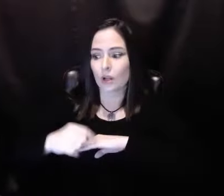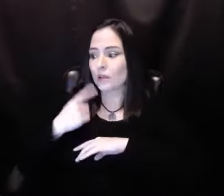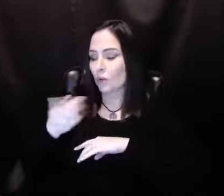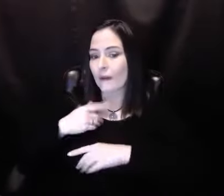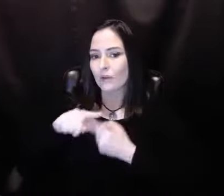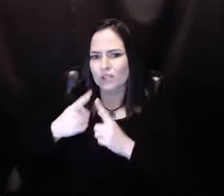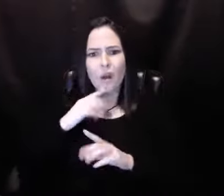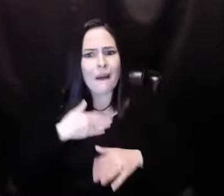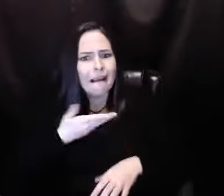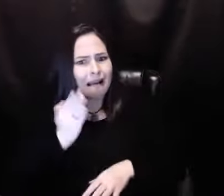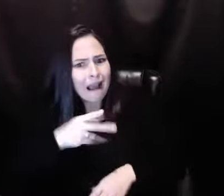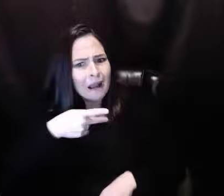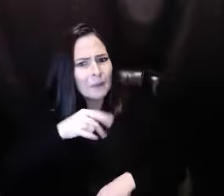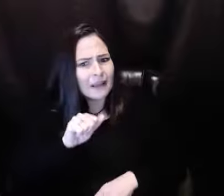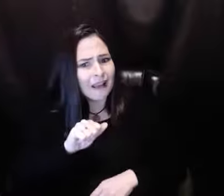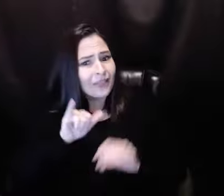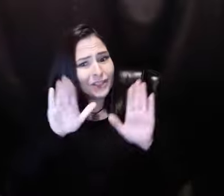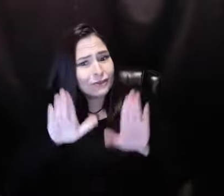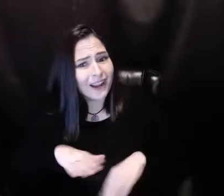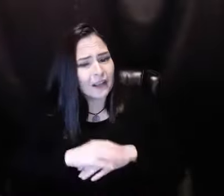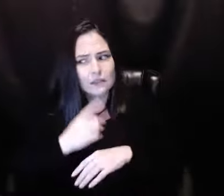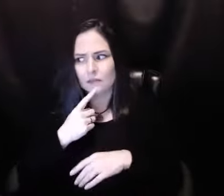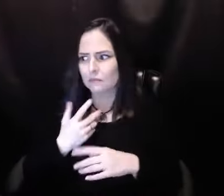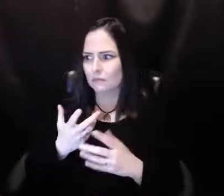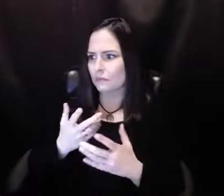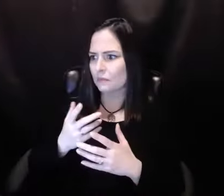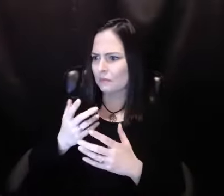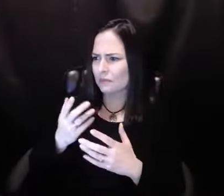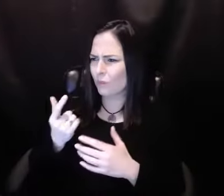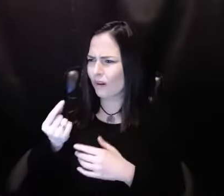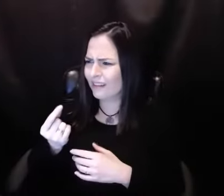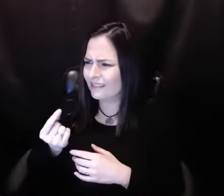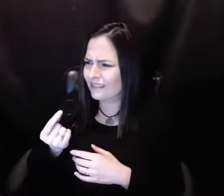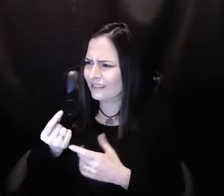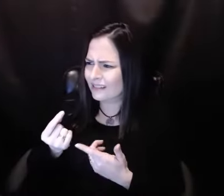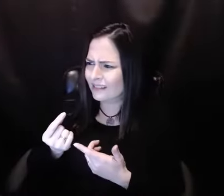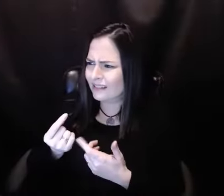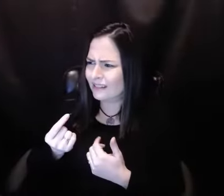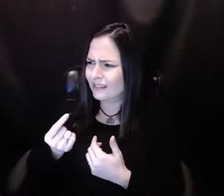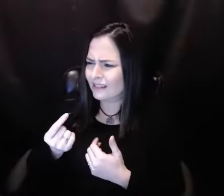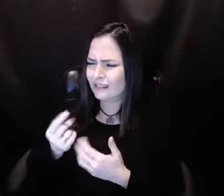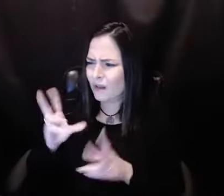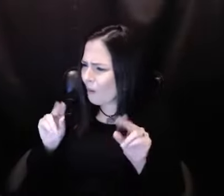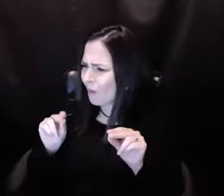dark. And she goes, "Oh my God, Pia, how great." And I was like,